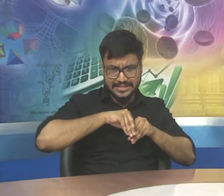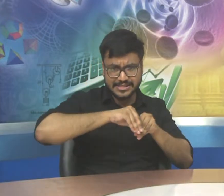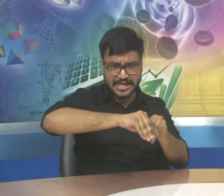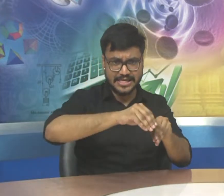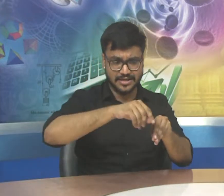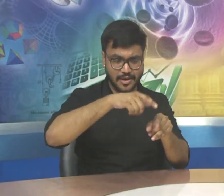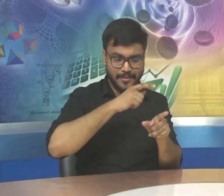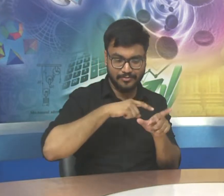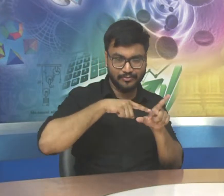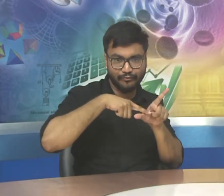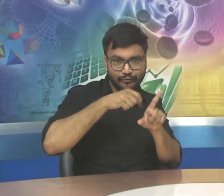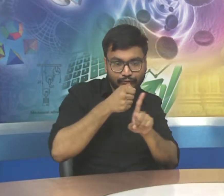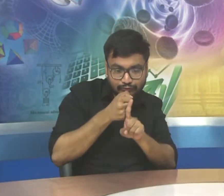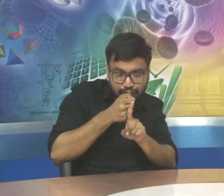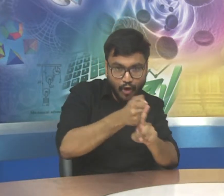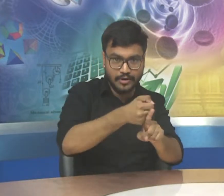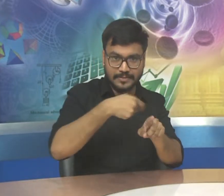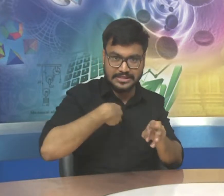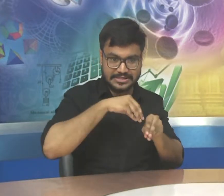then only the forward movement